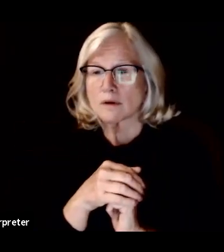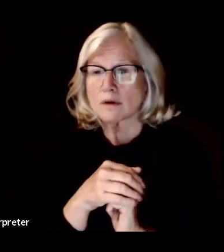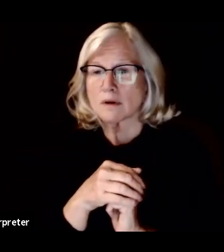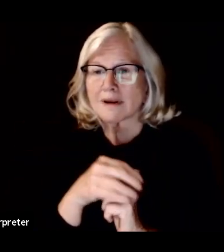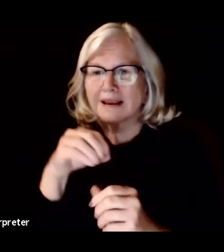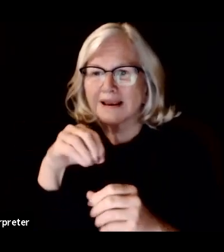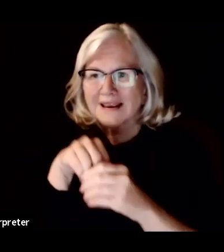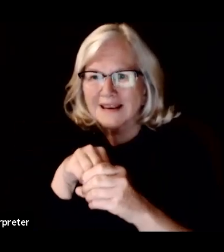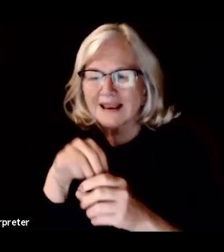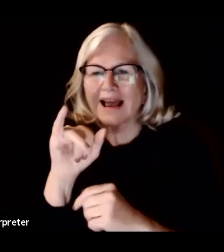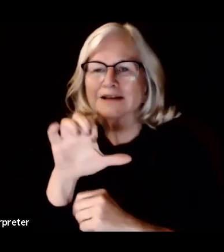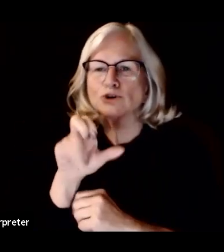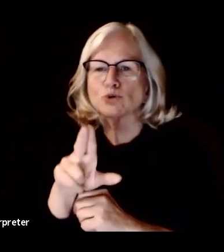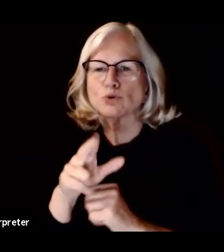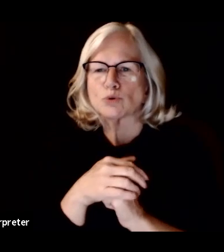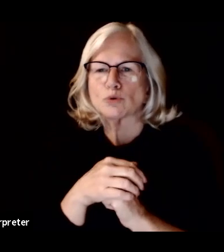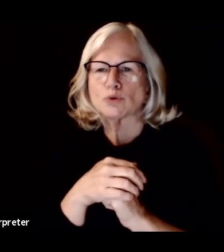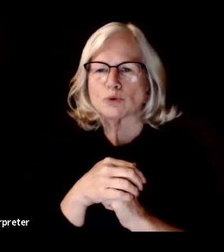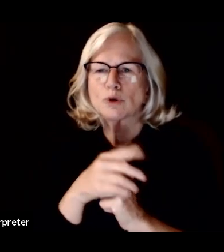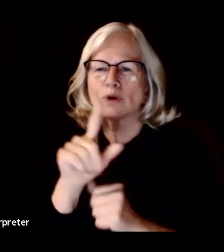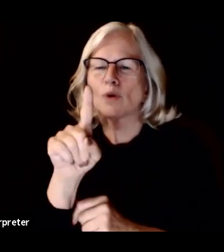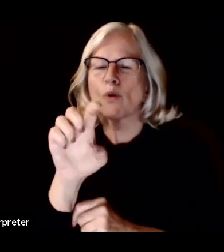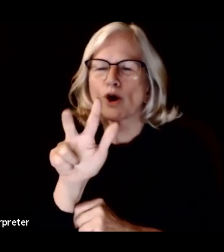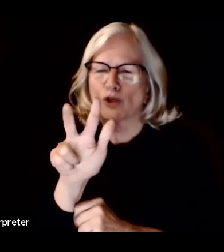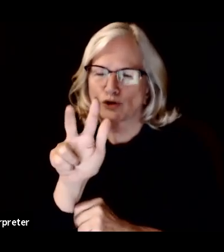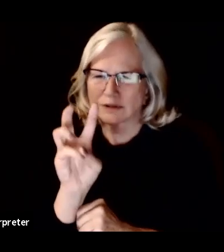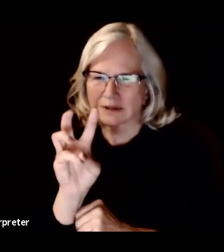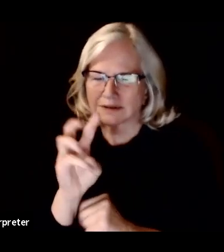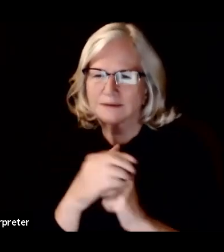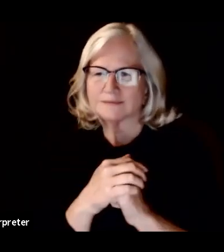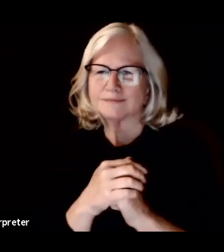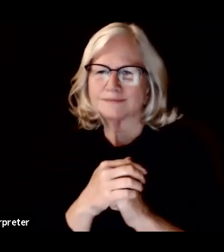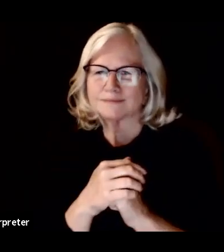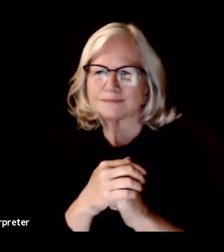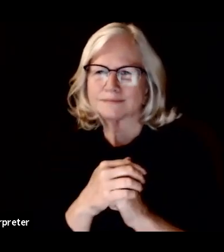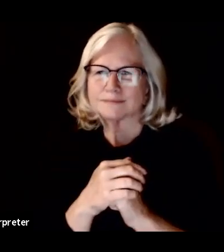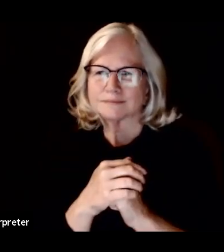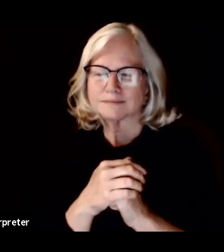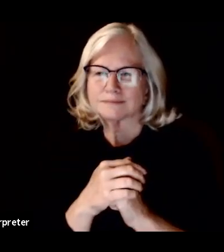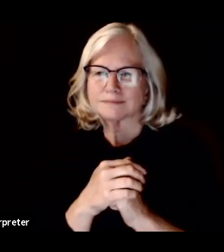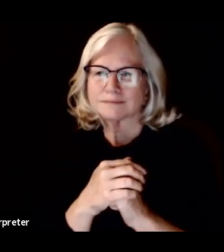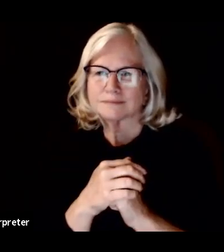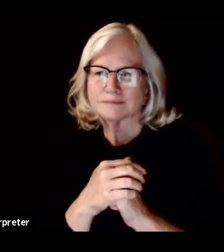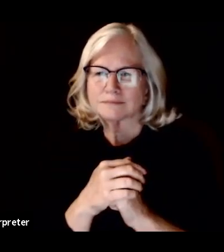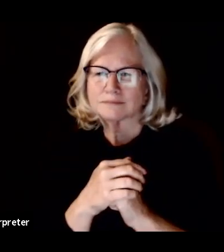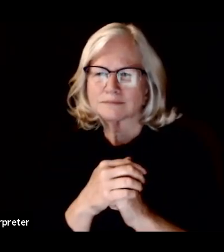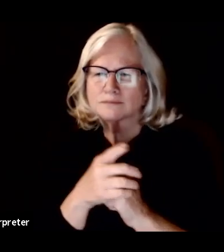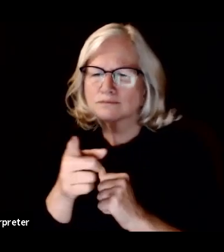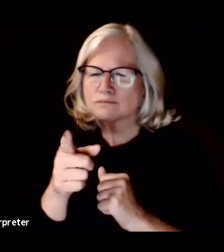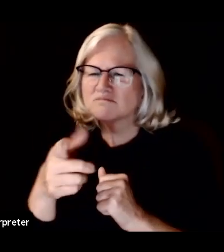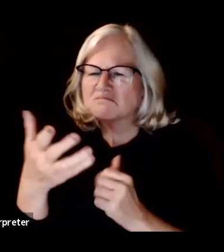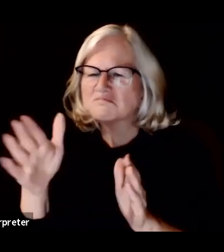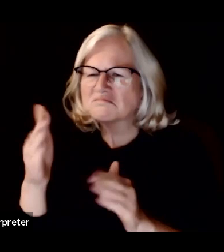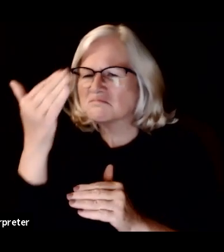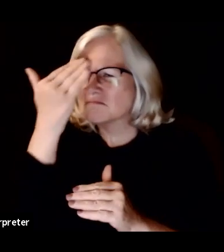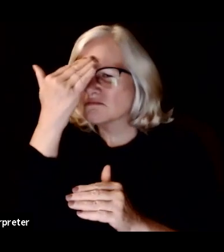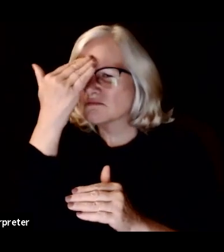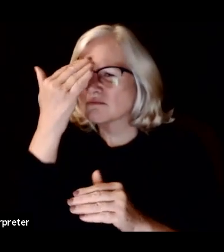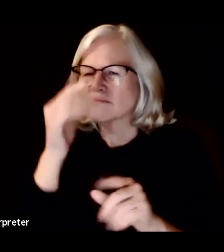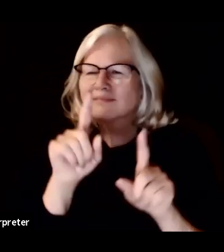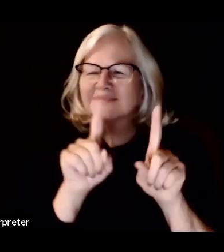care. As you know, we track closely the test positivity rate using a